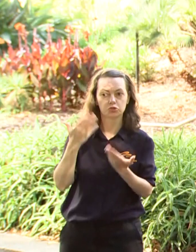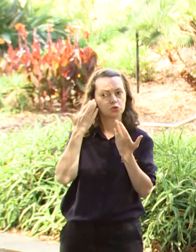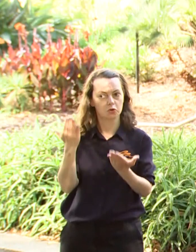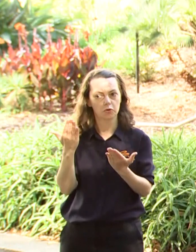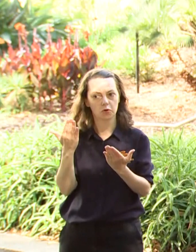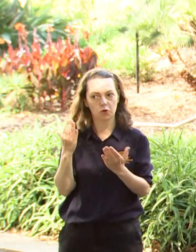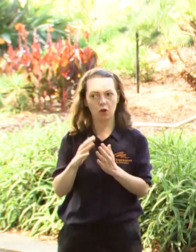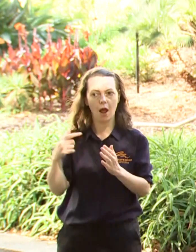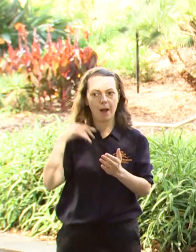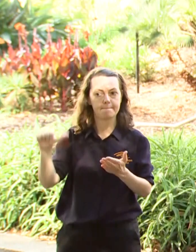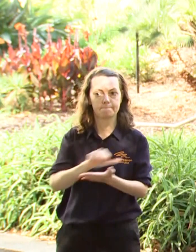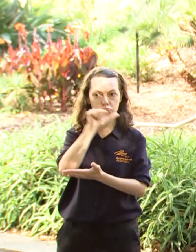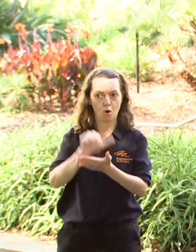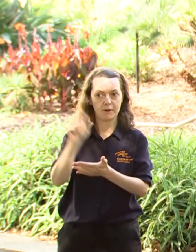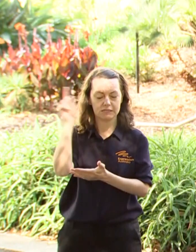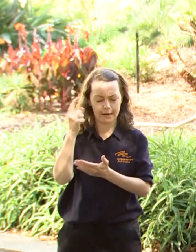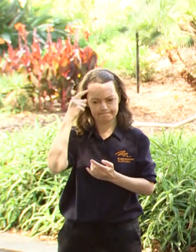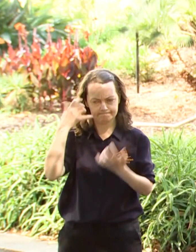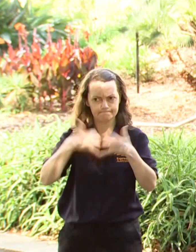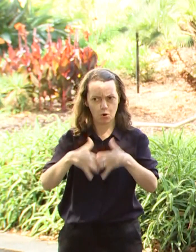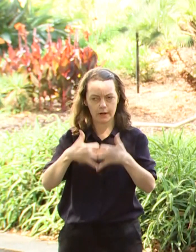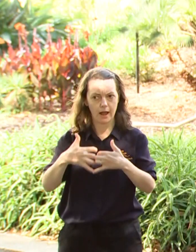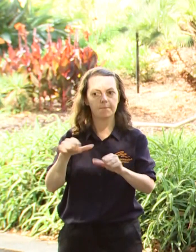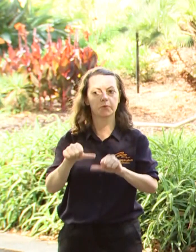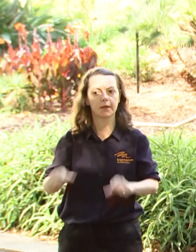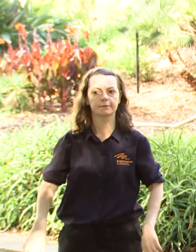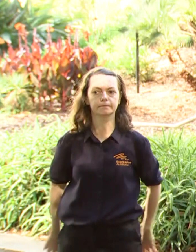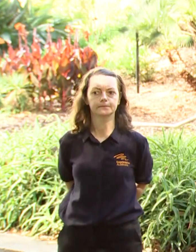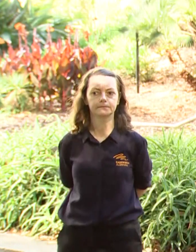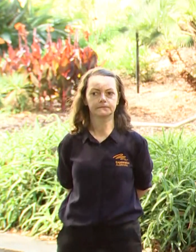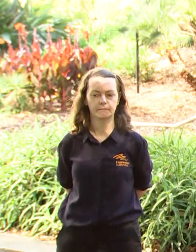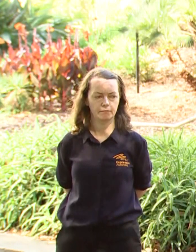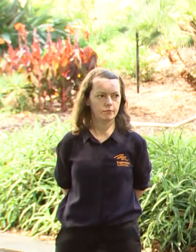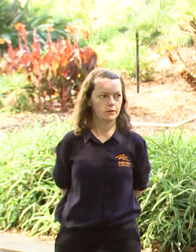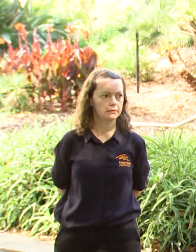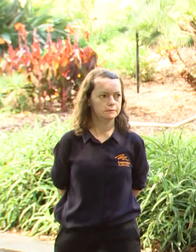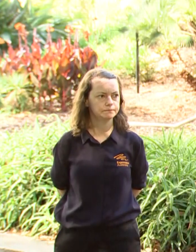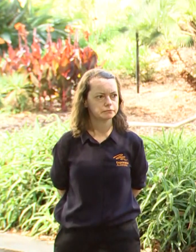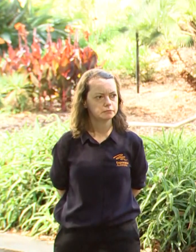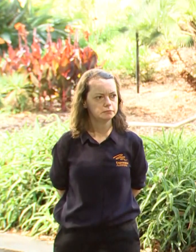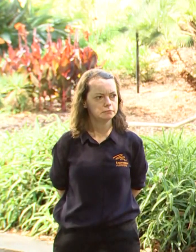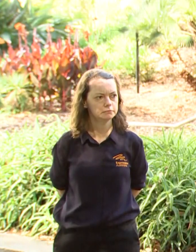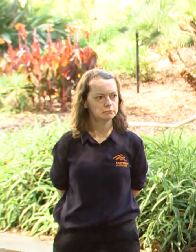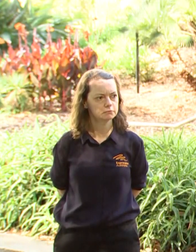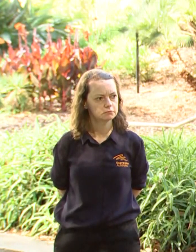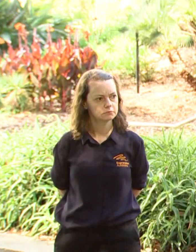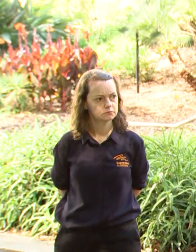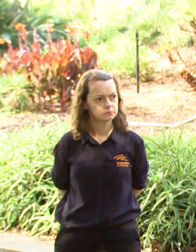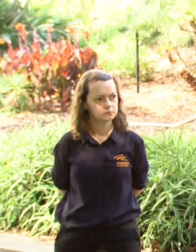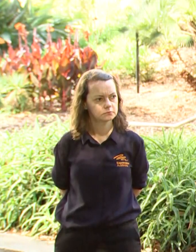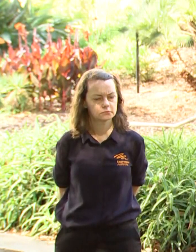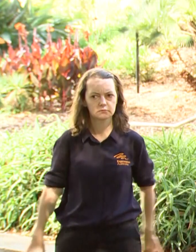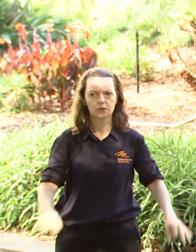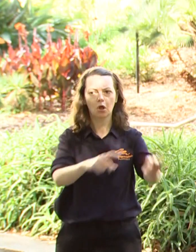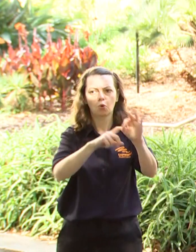It's got to be done properly, and it will be done as soon as it possibly can be. The virus that the cleaner has. I know it's